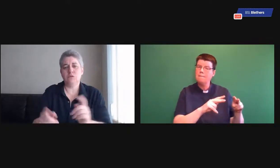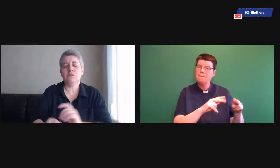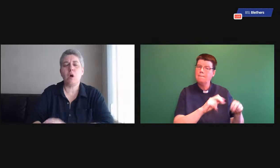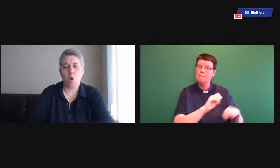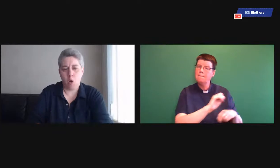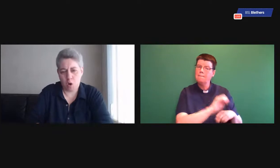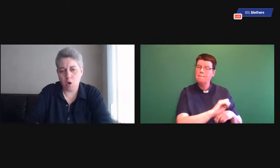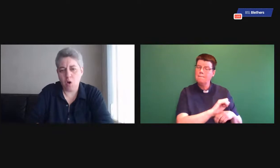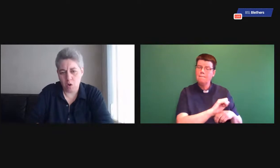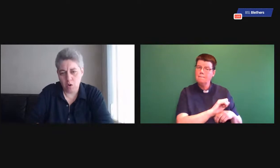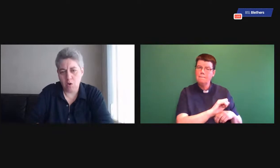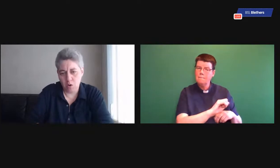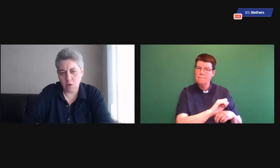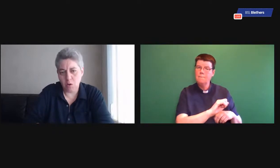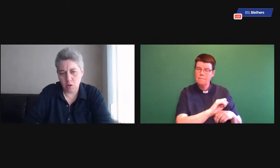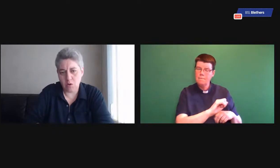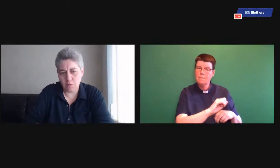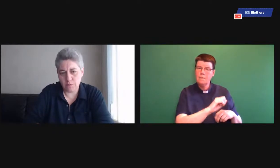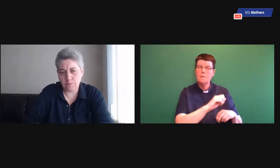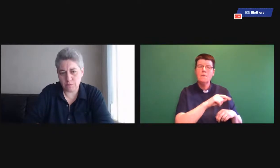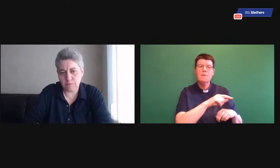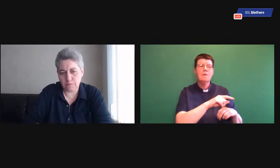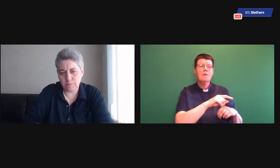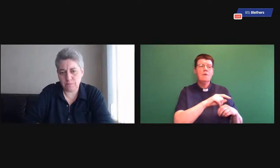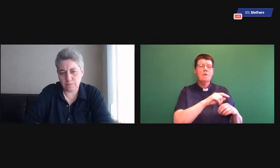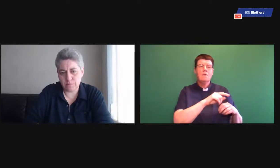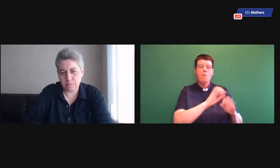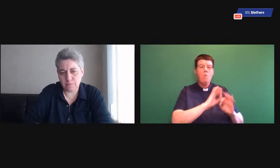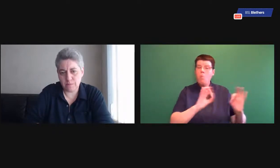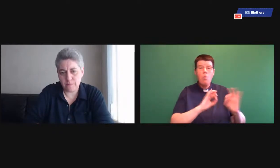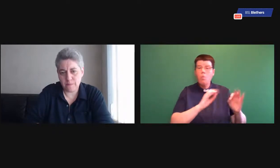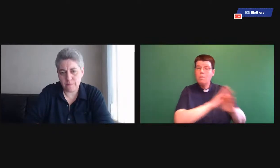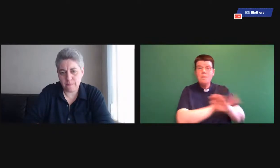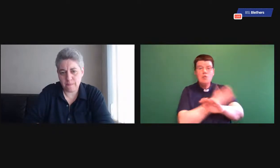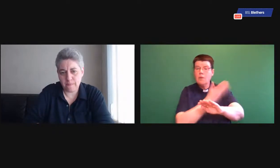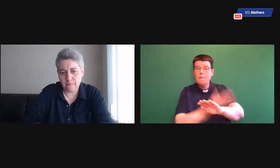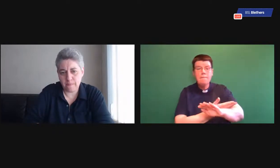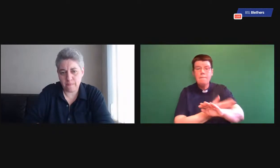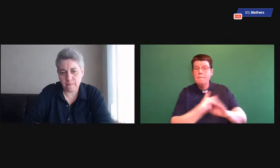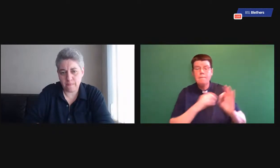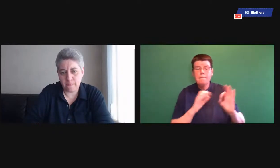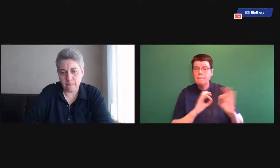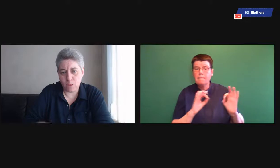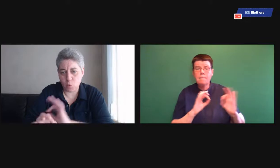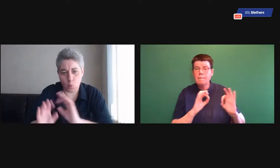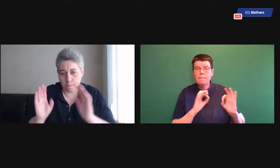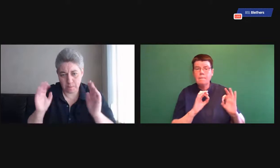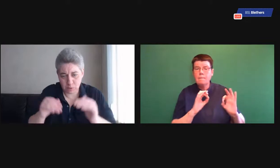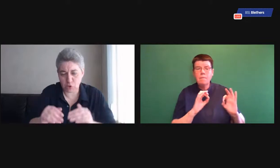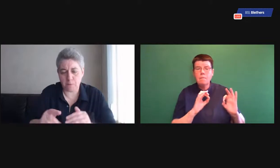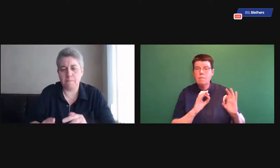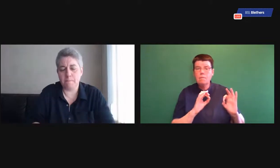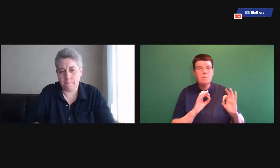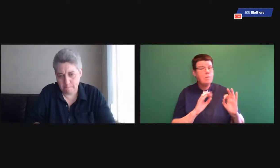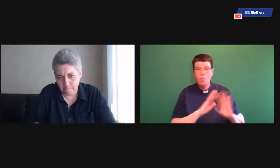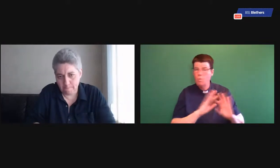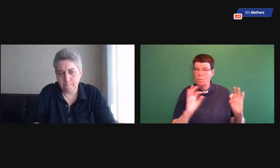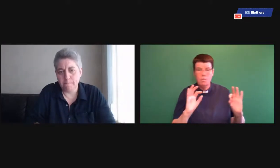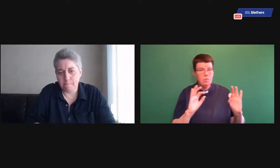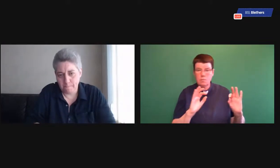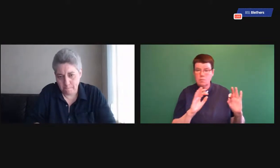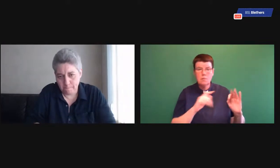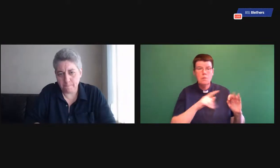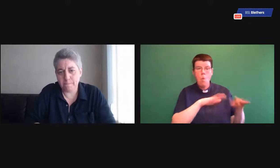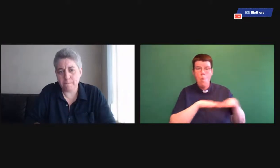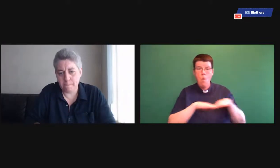Okay, so their system is completely different. In the Presbyterian Church, we don't have bishops.